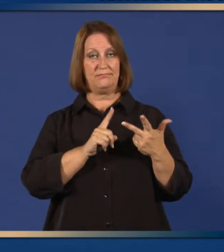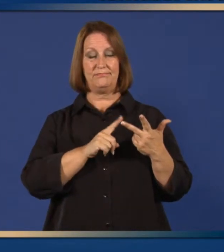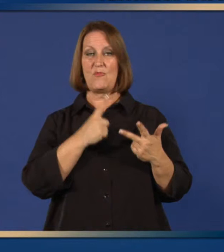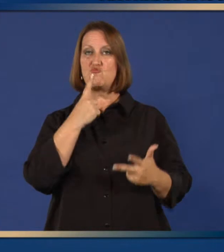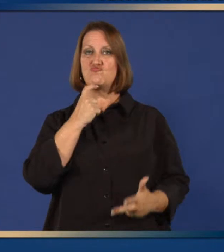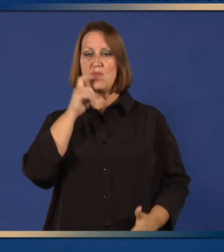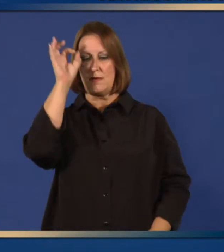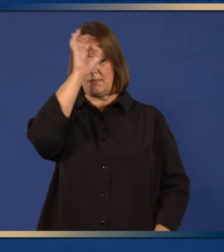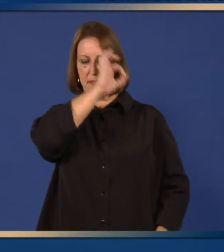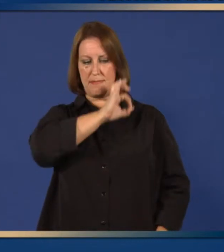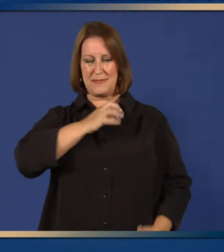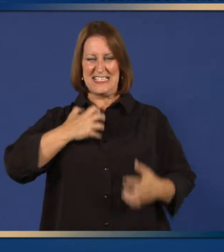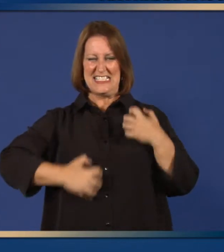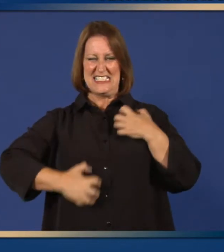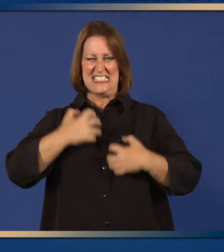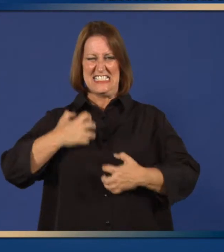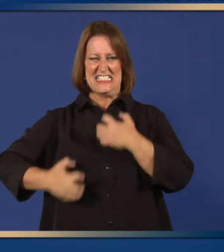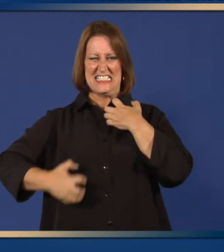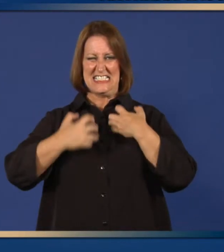dizziness,